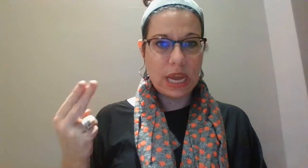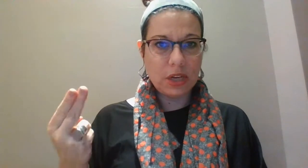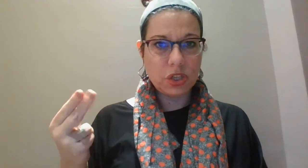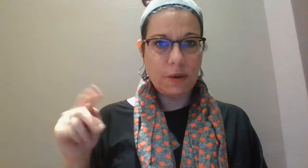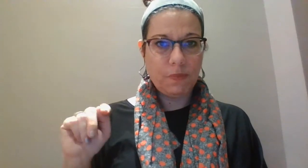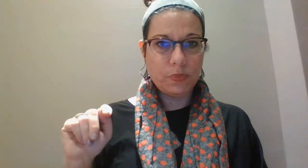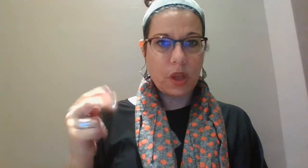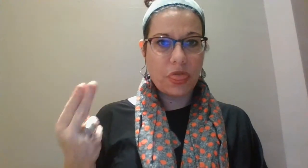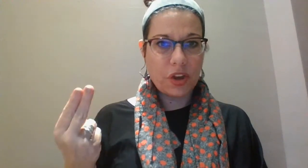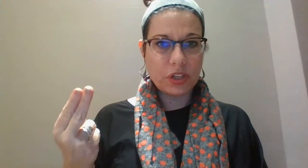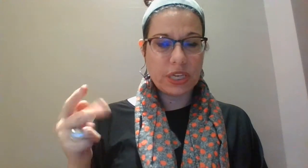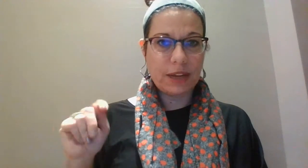TH, Thursday.